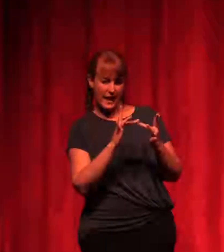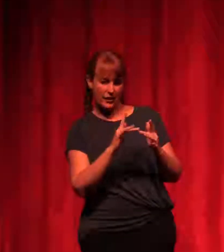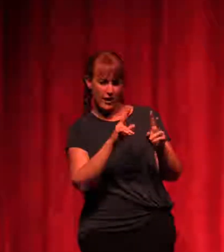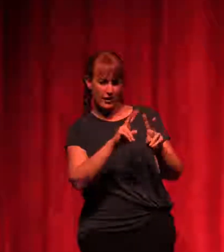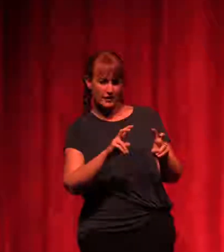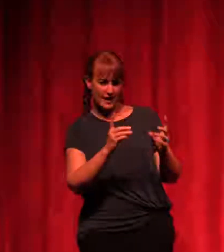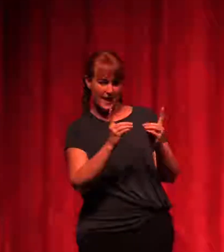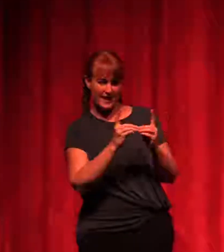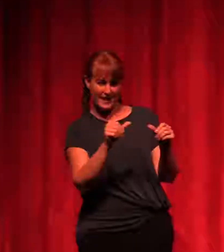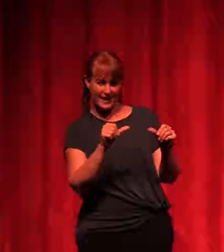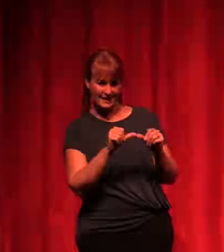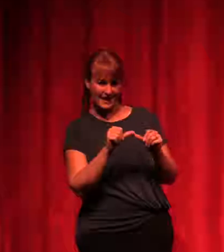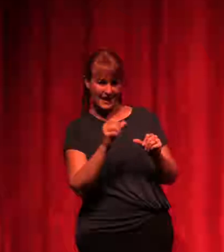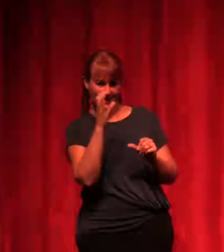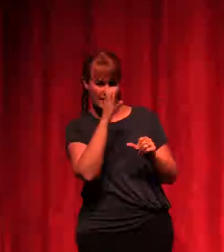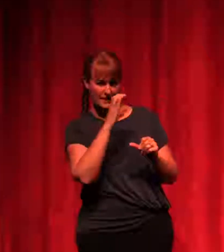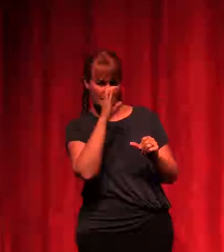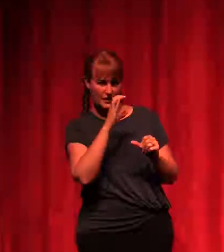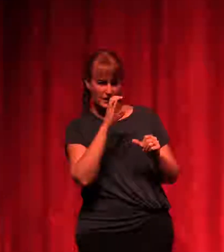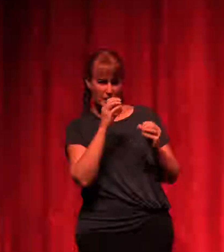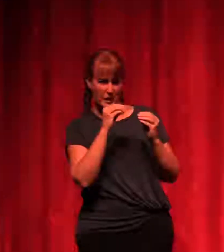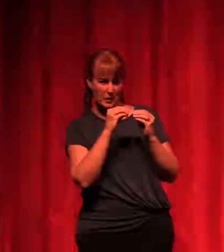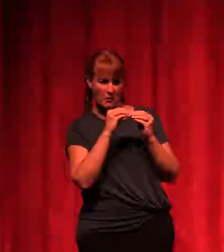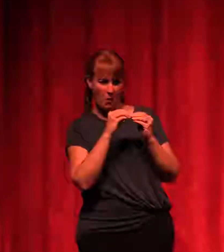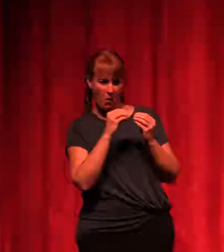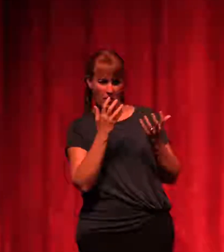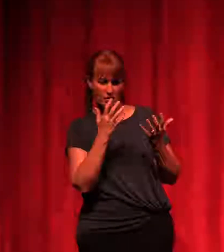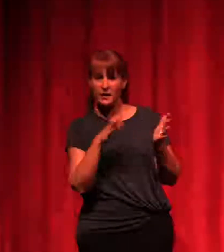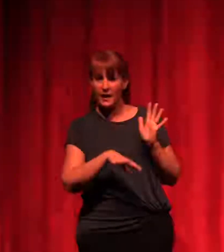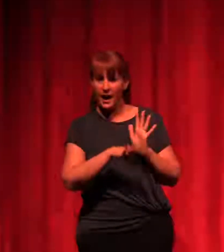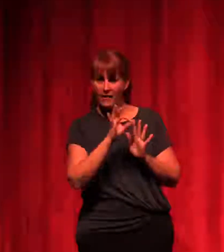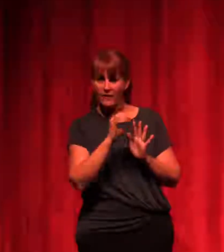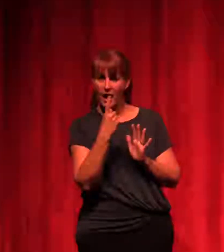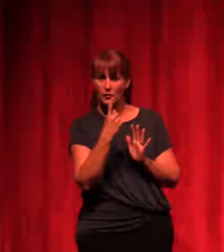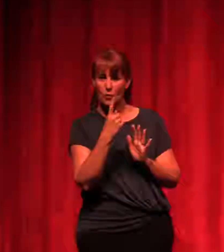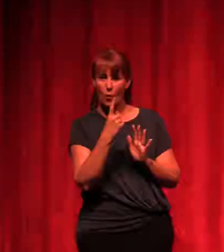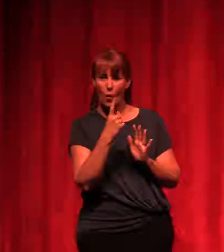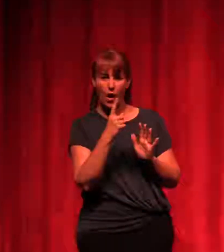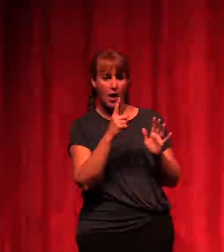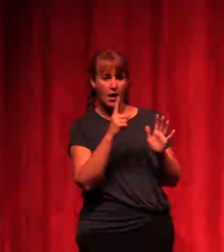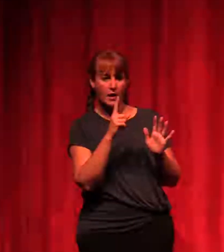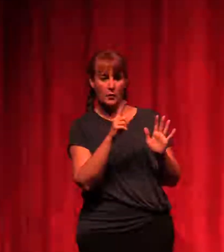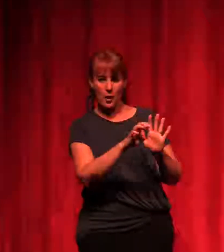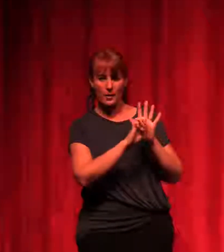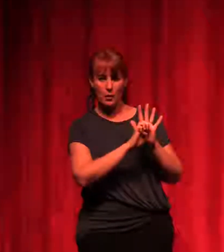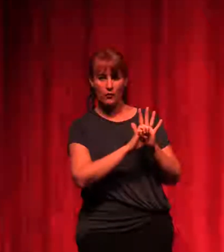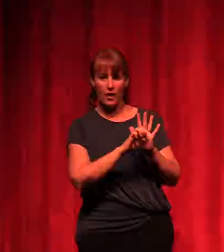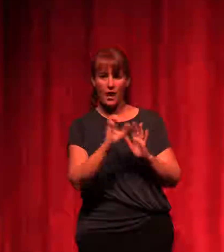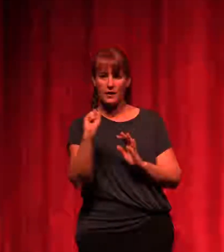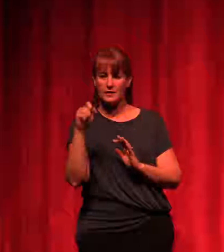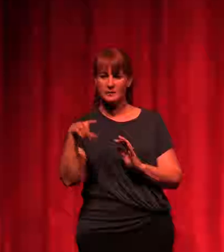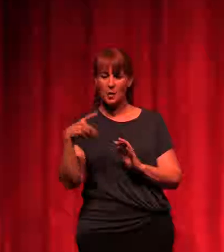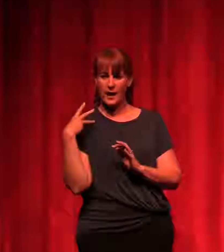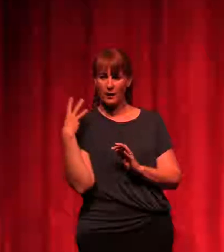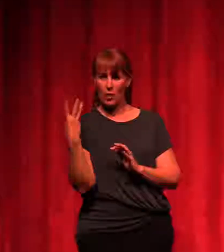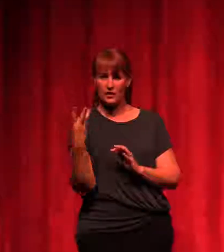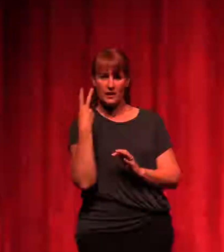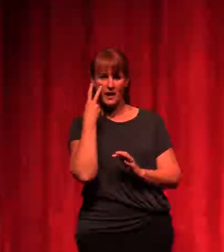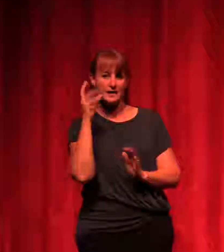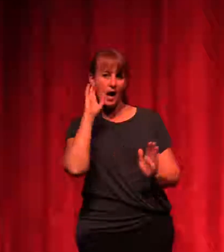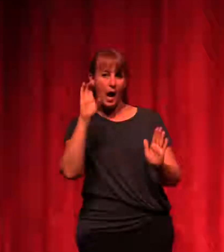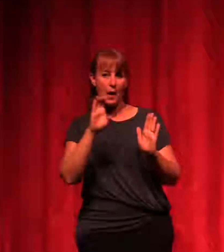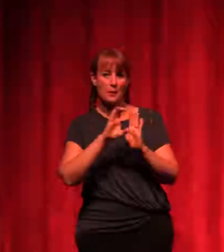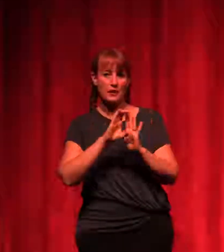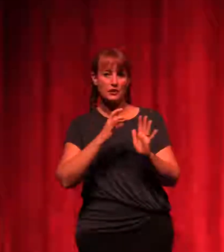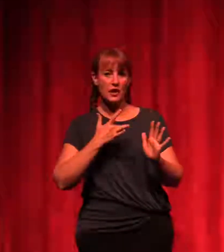start looking a little further afield. And I came across a profile in Spokane, Washington, I saw this photo that